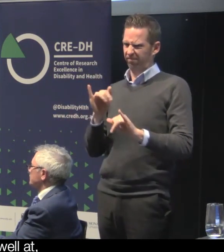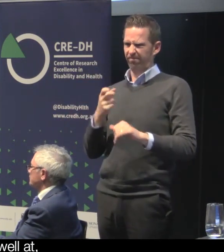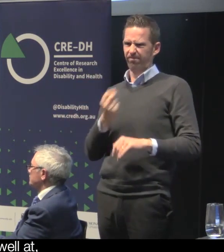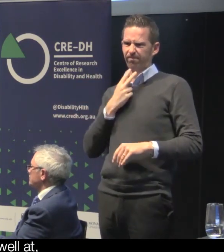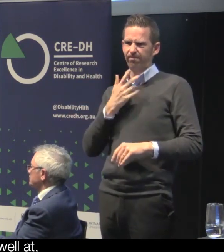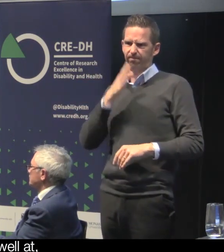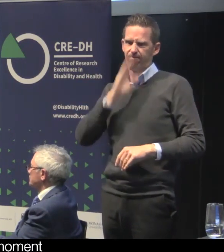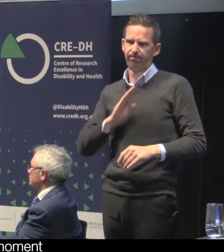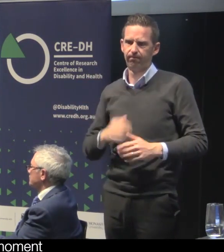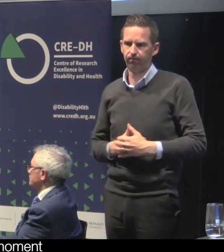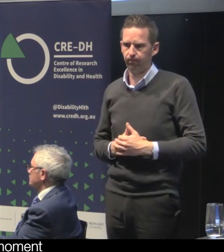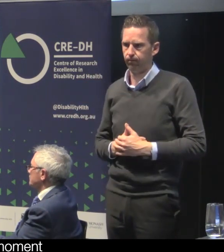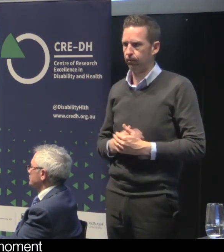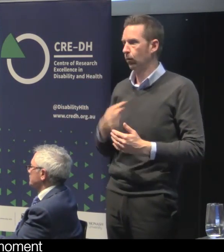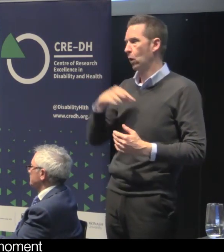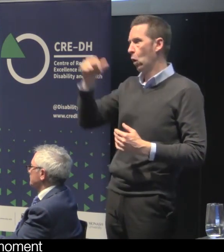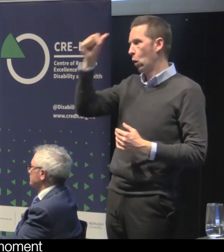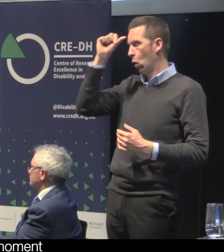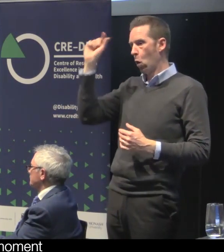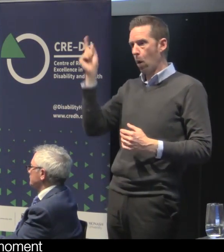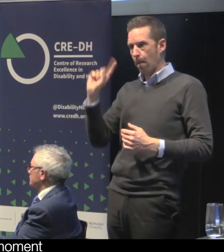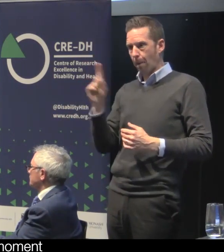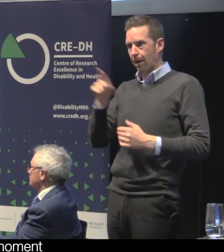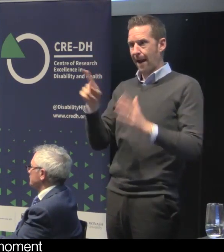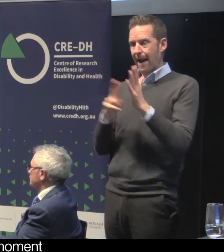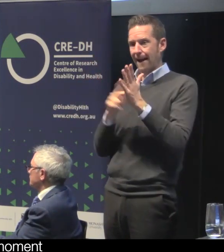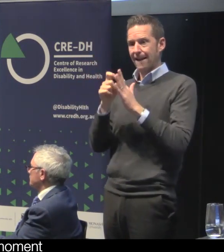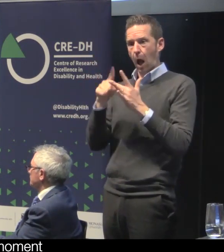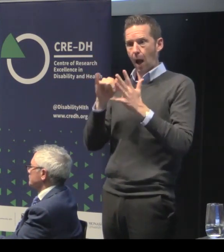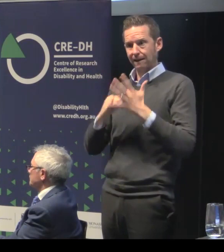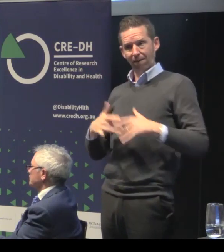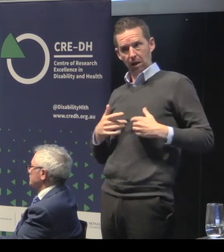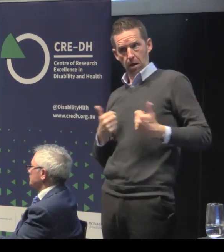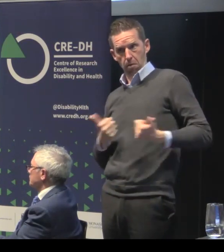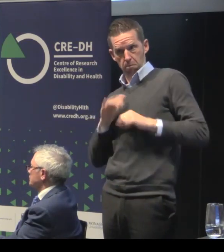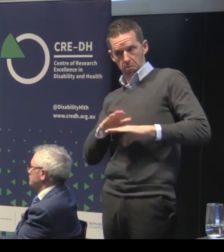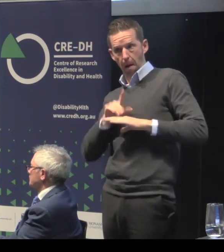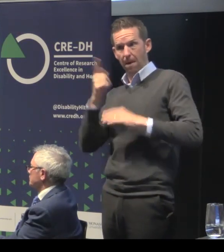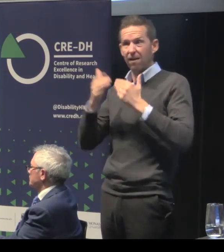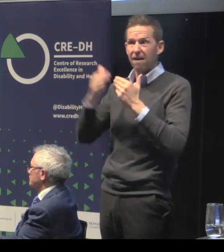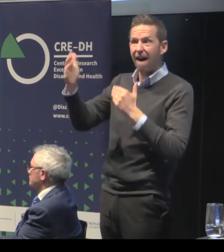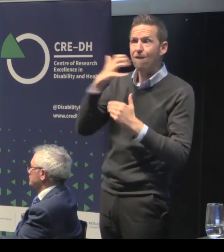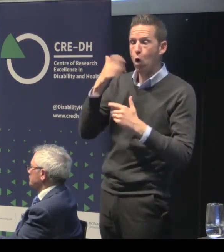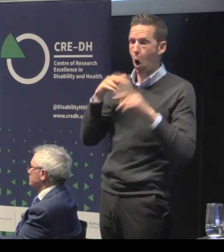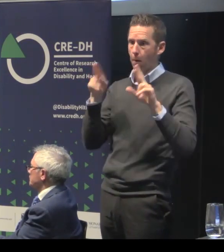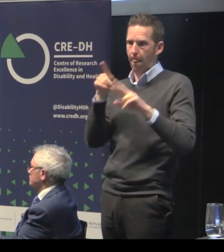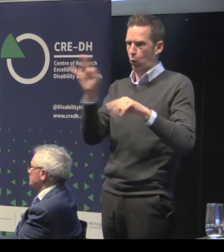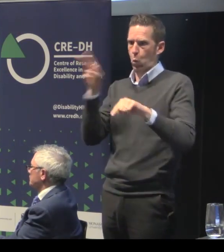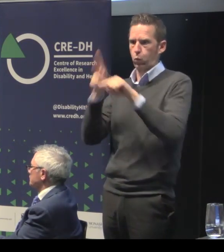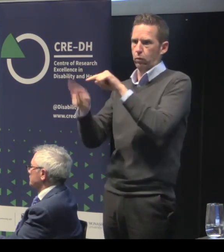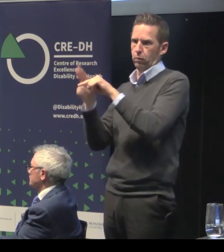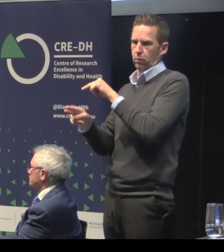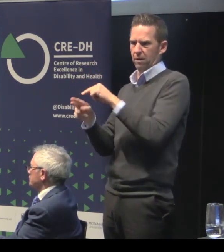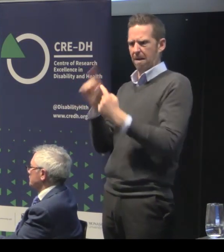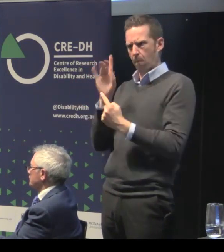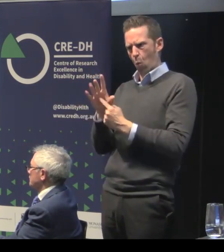And I know at the moment, you know, you perhaps the envelope for NDIS is sufficient. But going forward, I hope that you preserve the